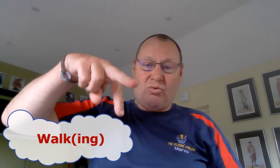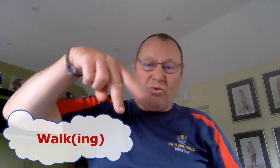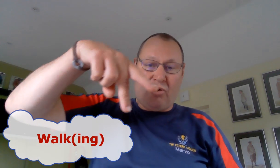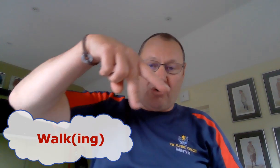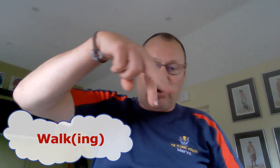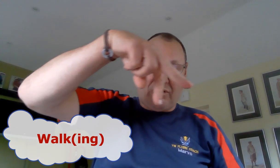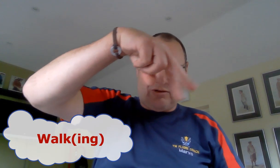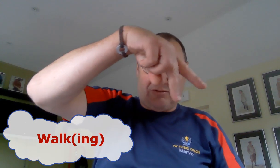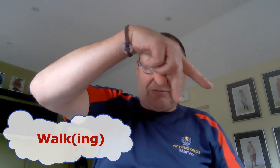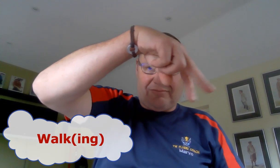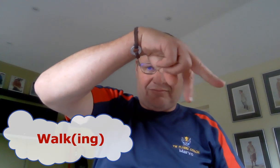Walk.